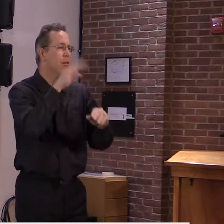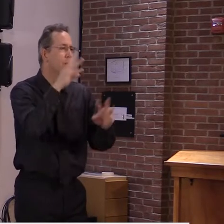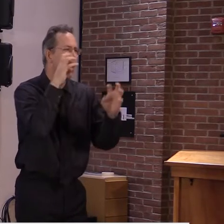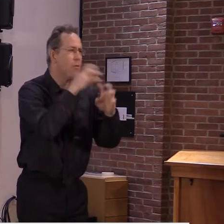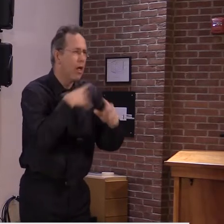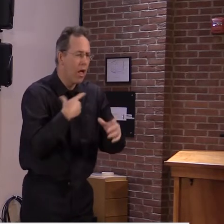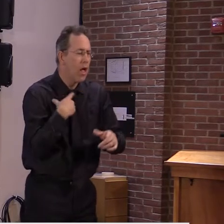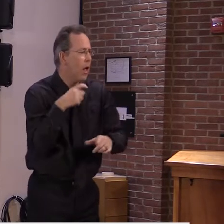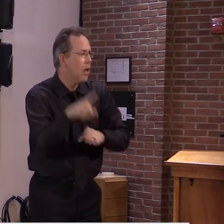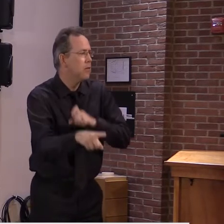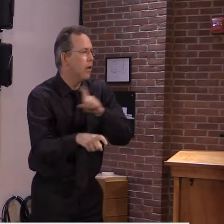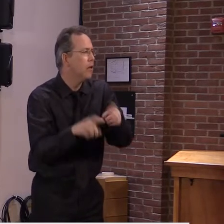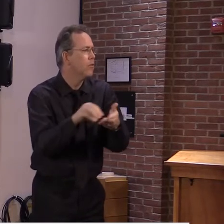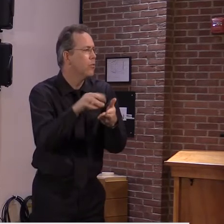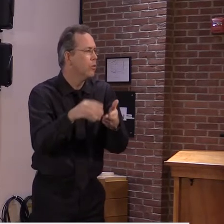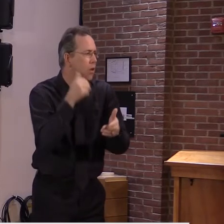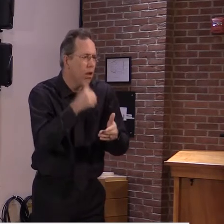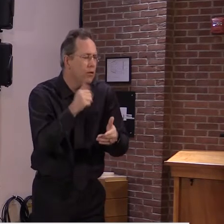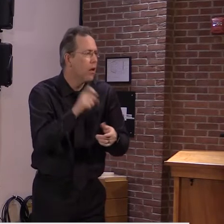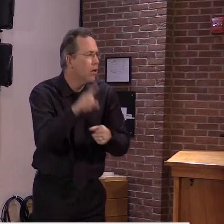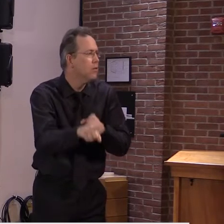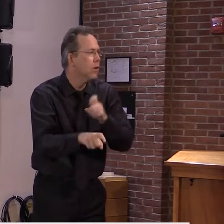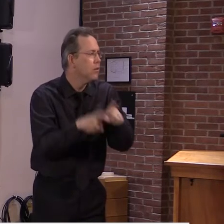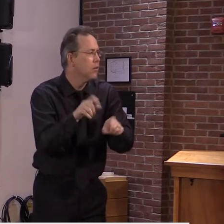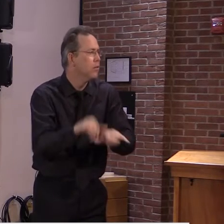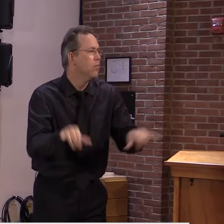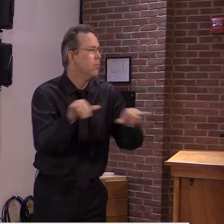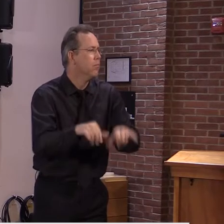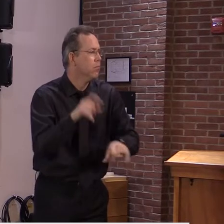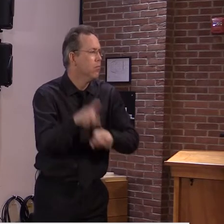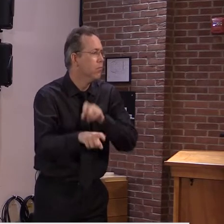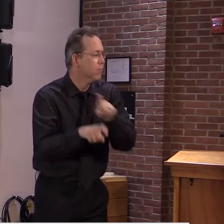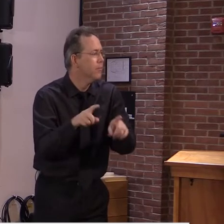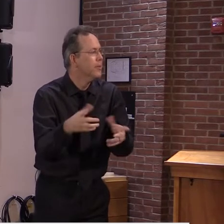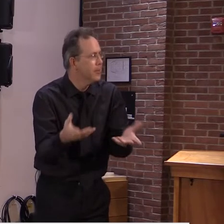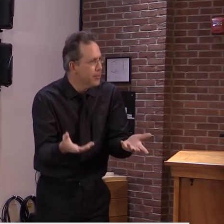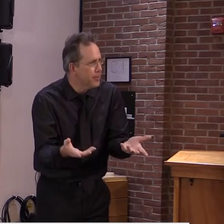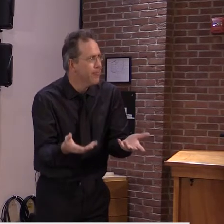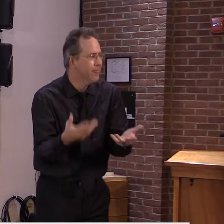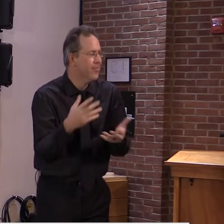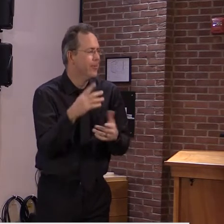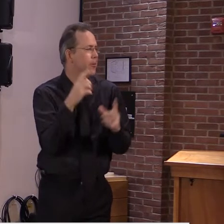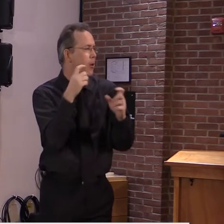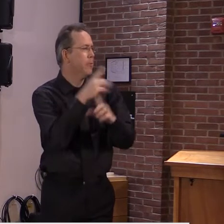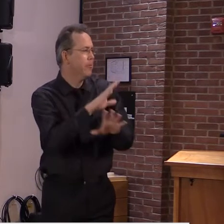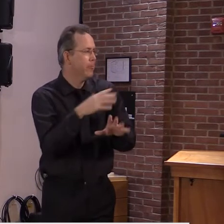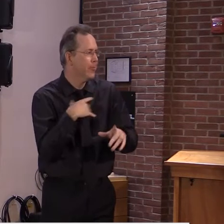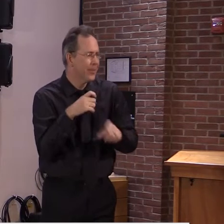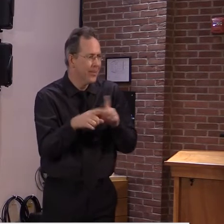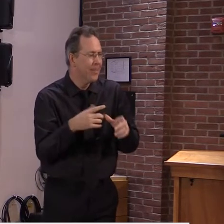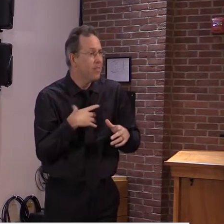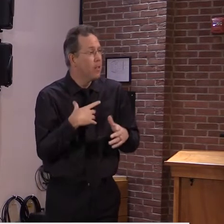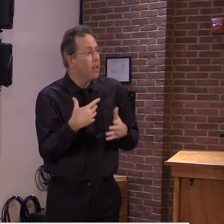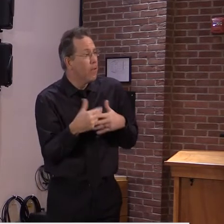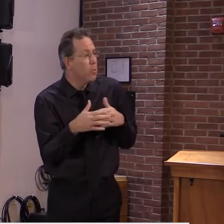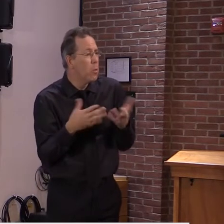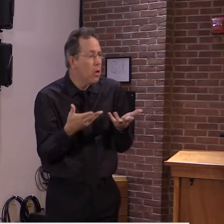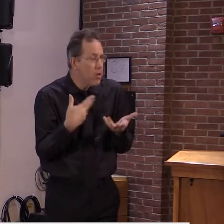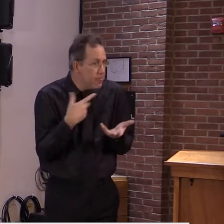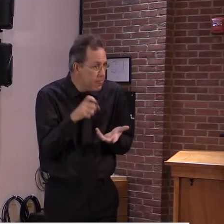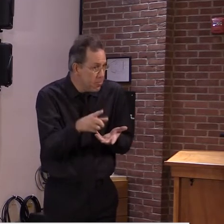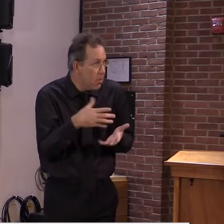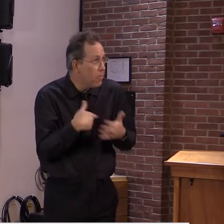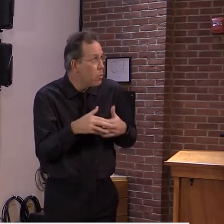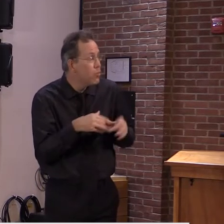trajectory of our case count in the state, and that leveled off. We felt comfortable saying this guidance was no longer necessary